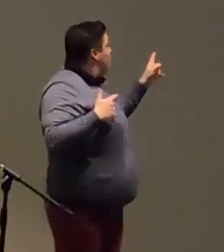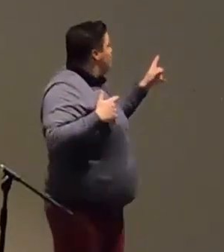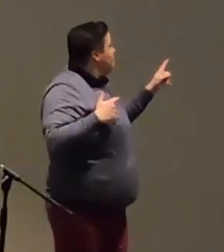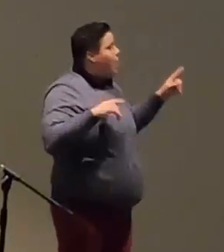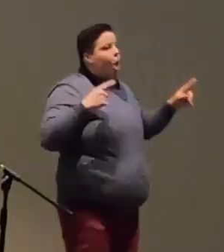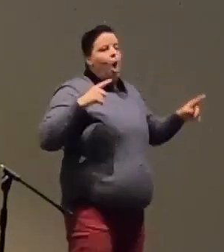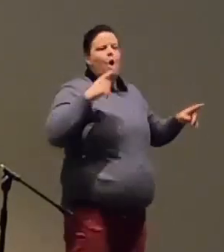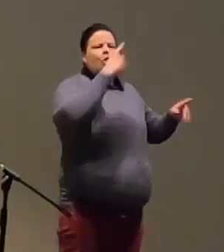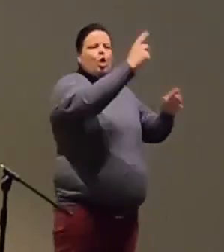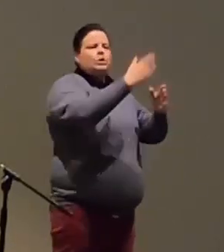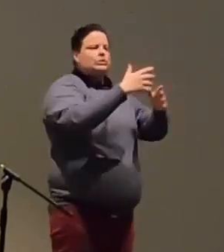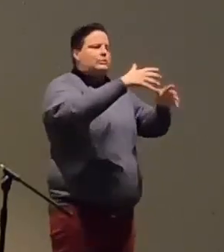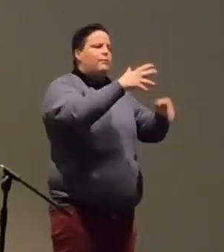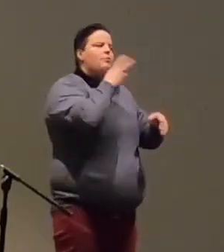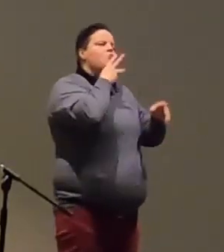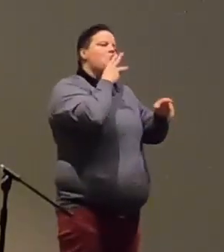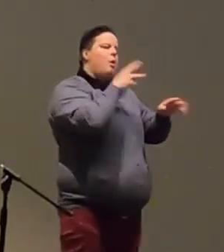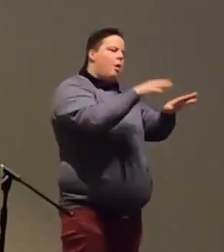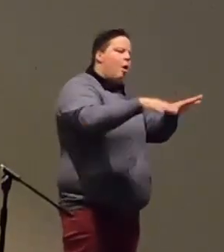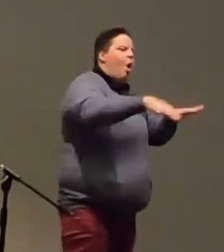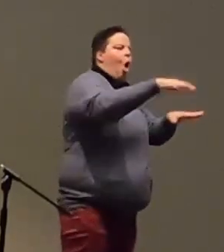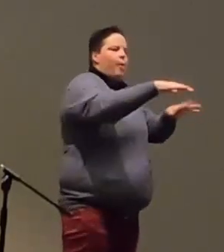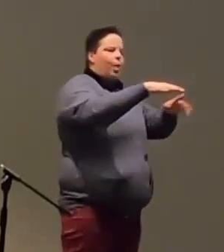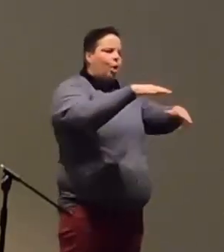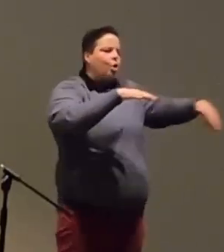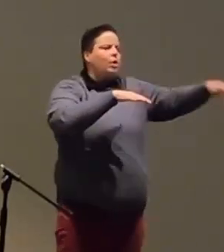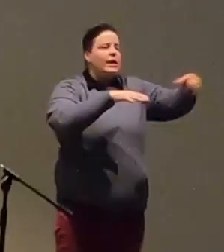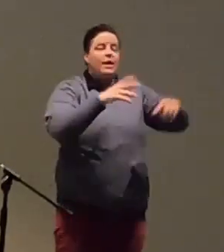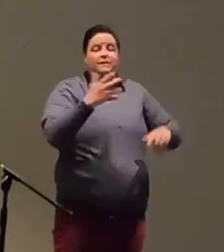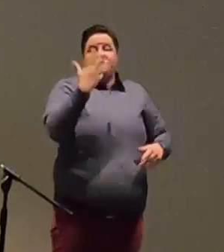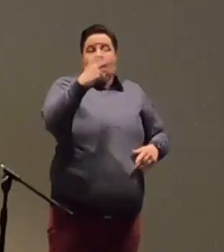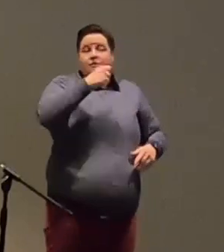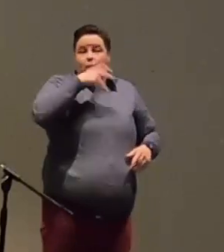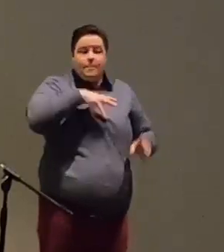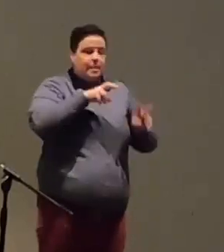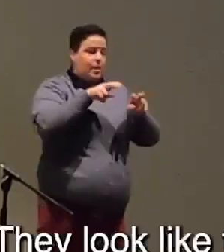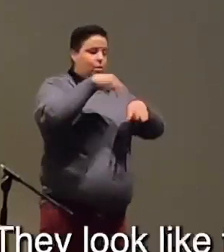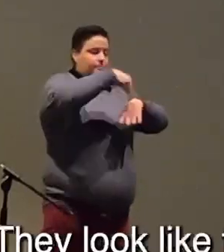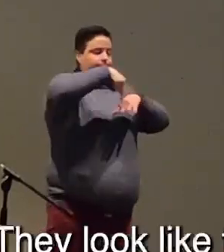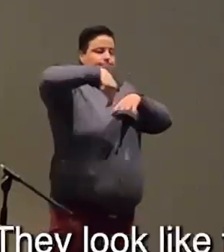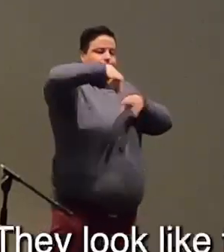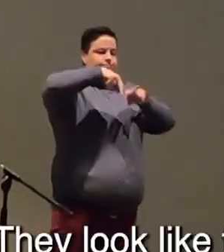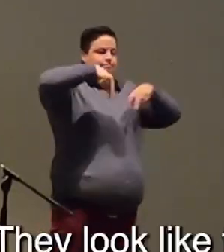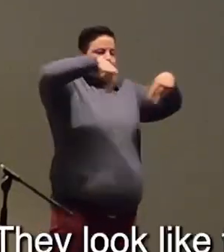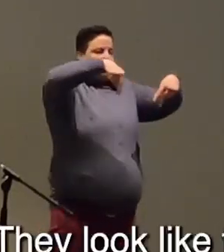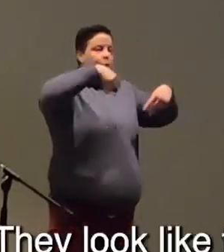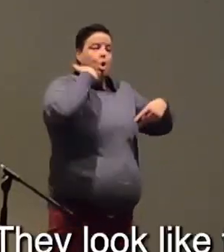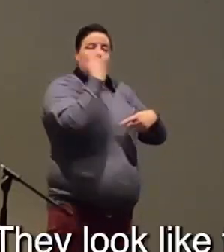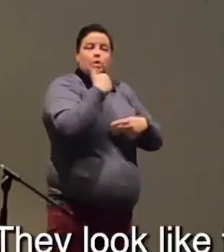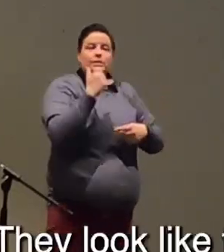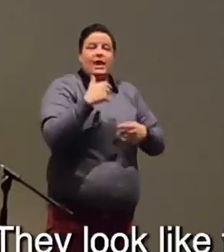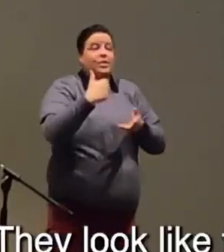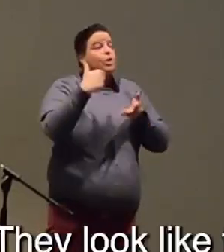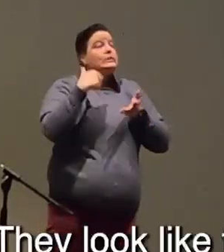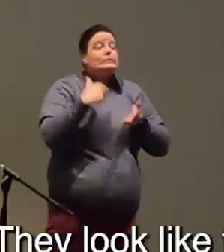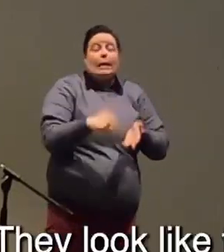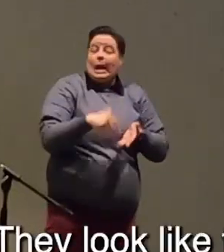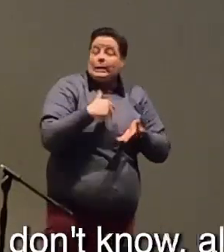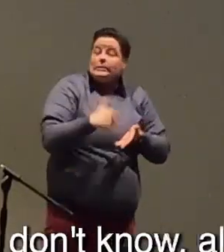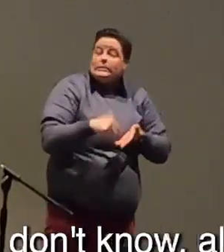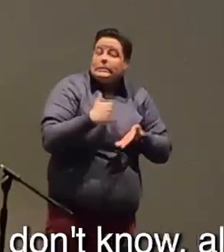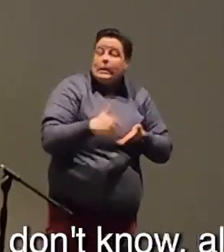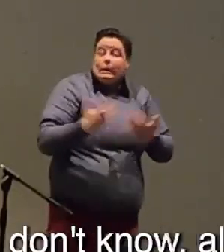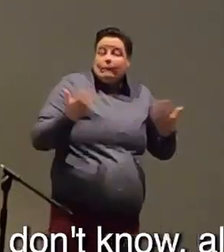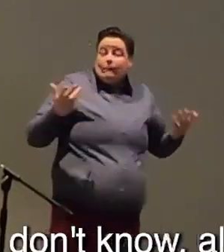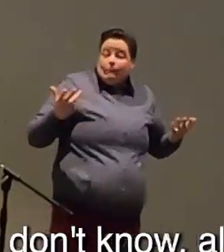the Harbor, looks at a group of 5 women standing along the harbor here. They look like they're engaged in some sort of dance.